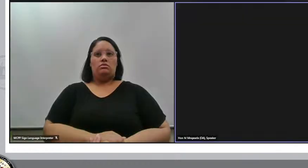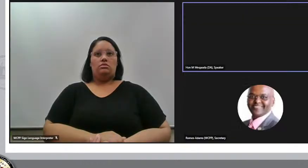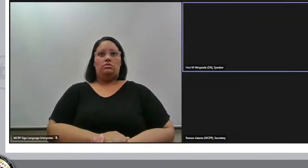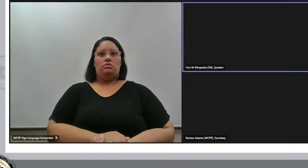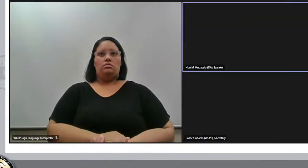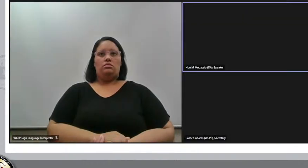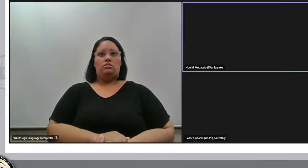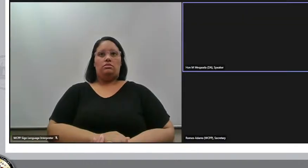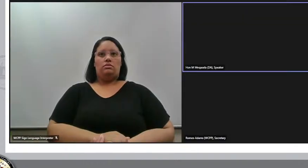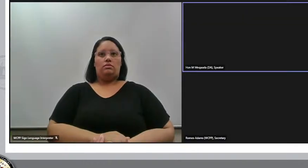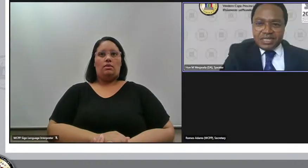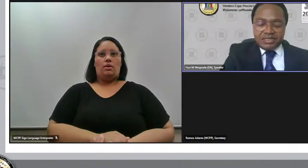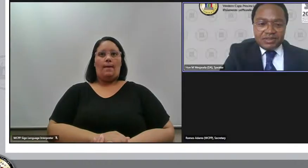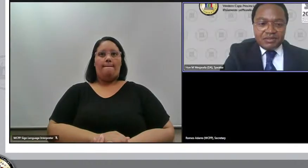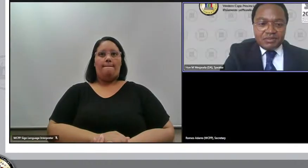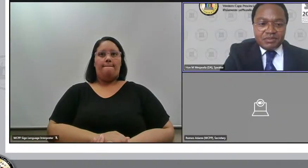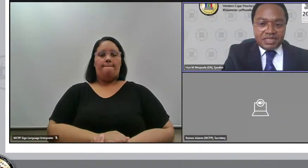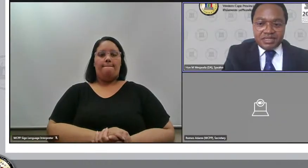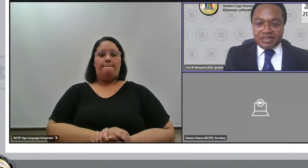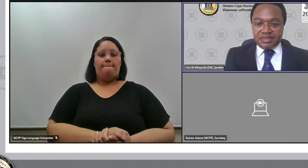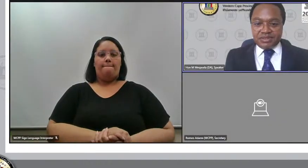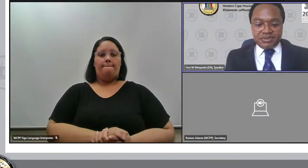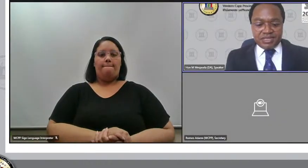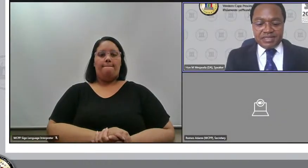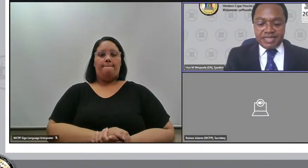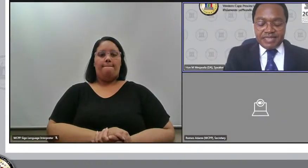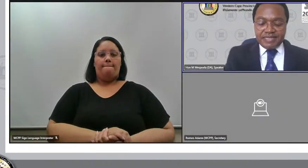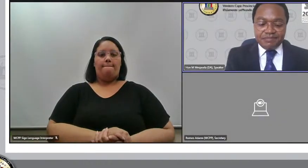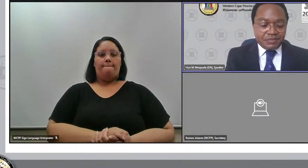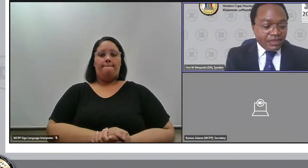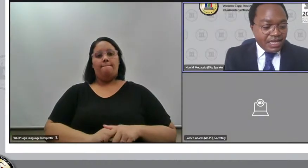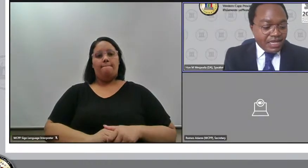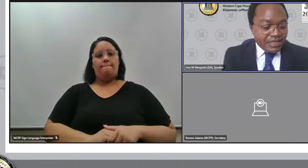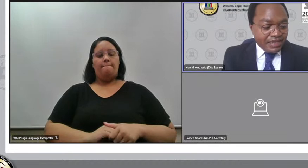Thank you. Thank you, Chair. I just want to deal with the political issues. Yeah.